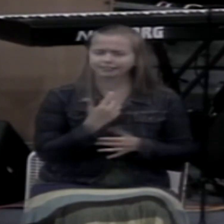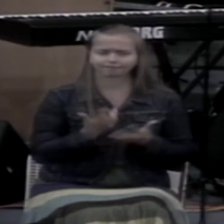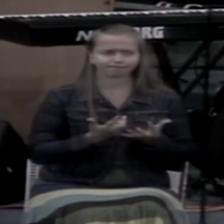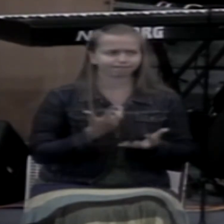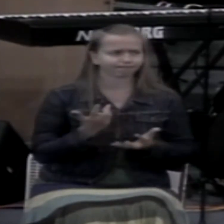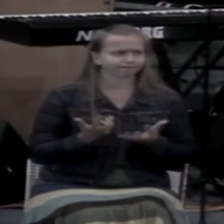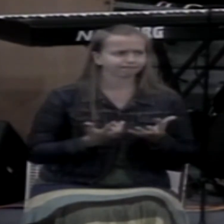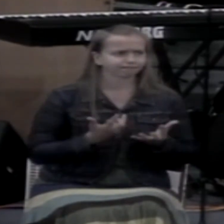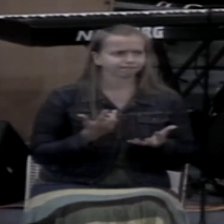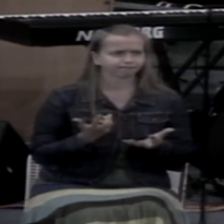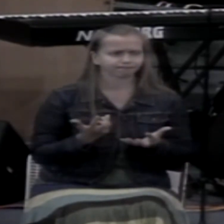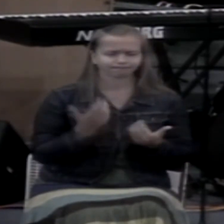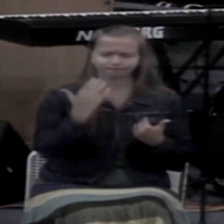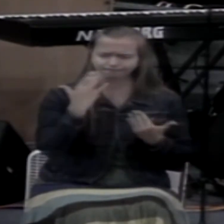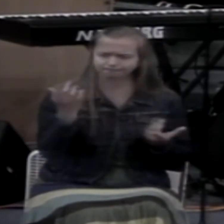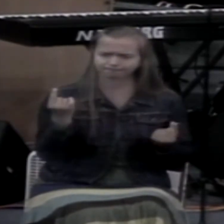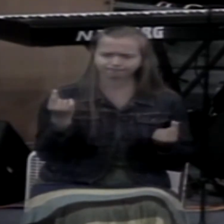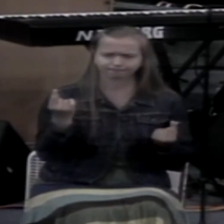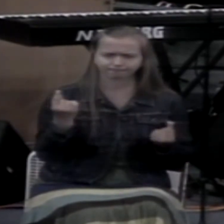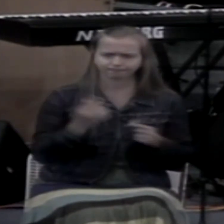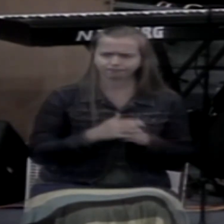I'm not too fond of it either, but